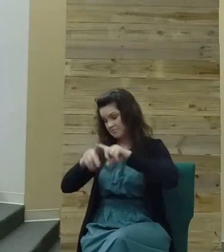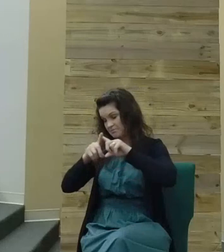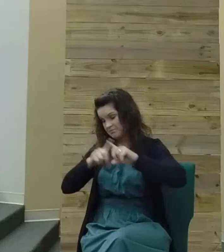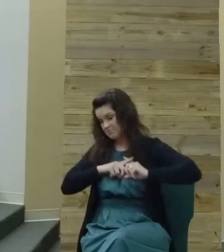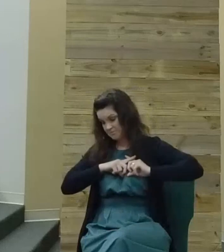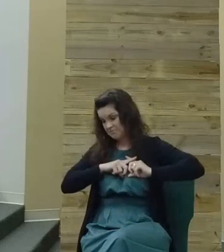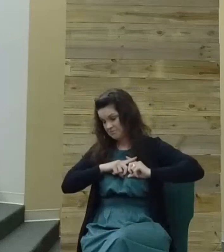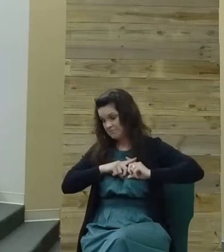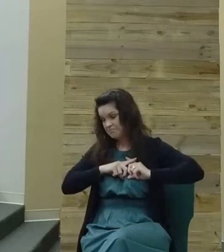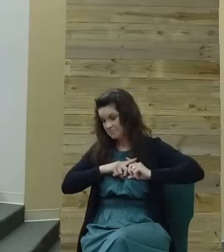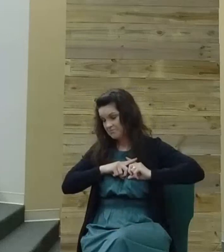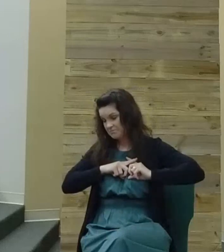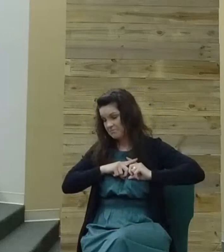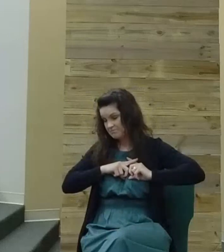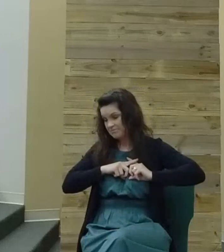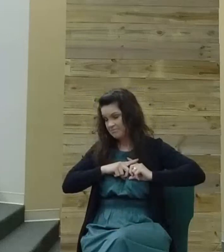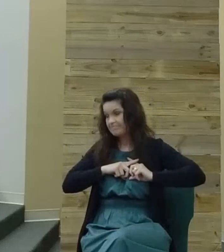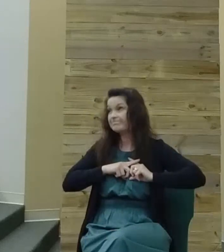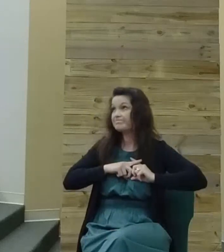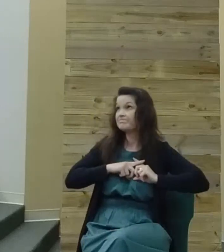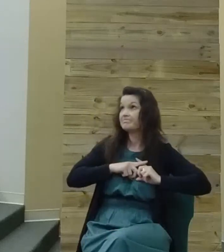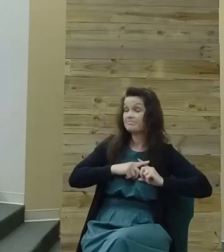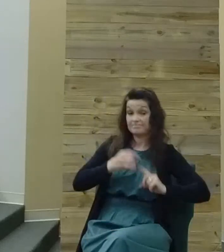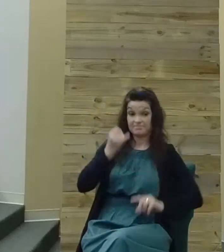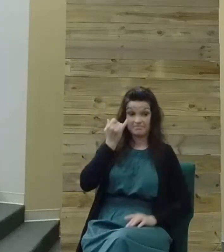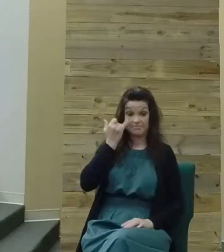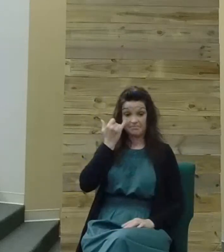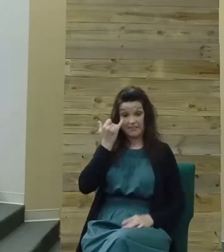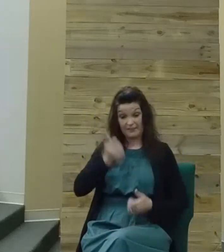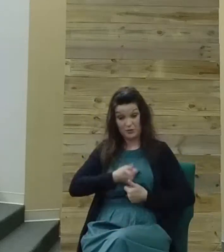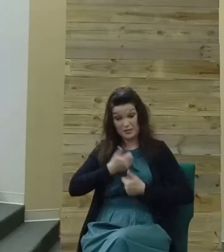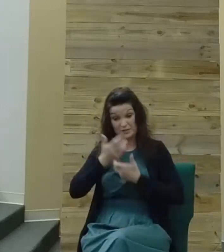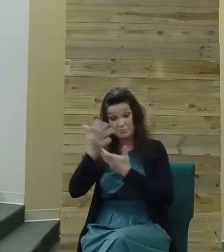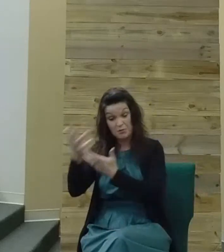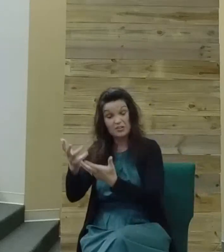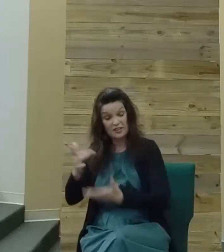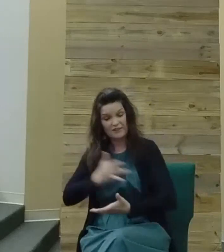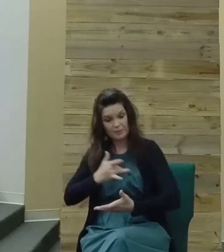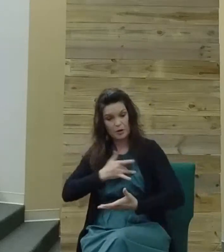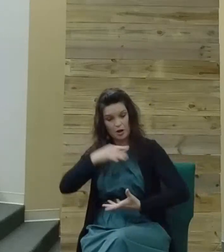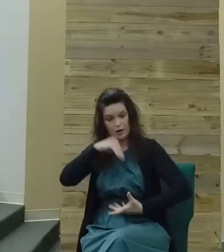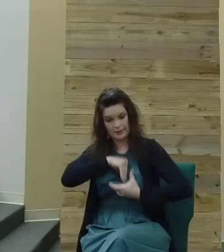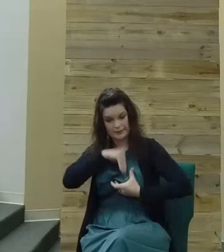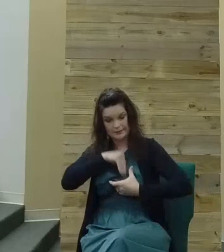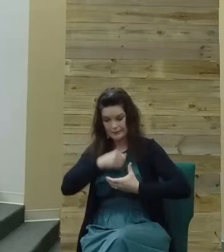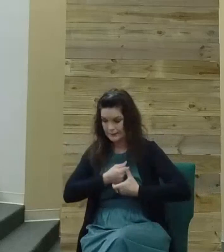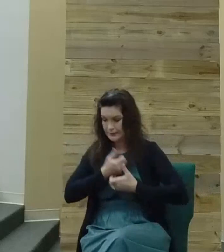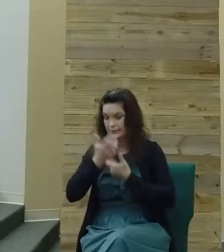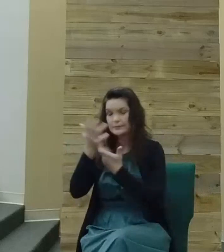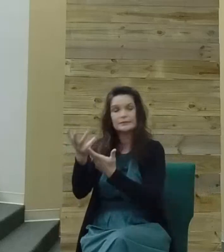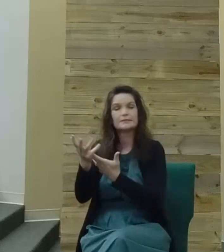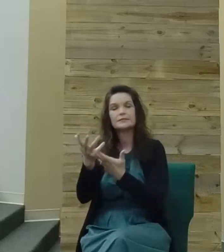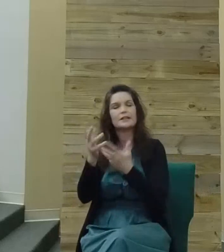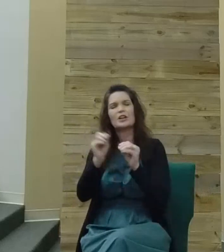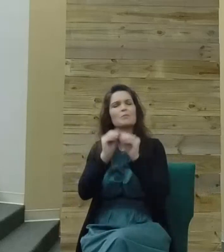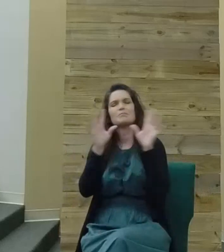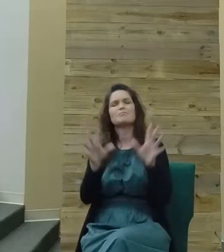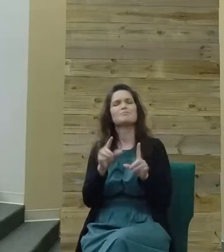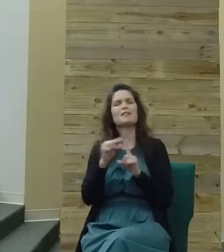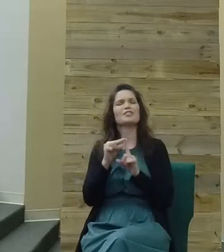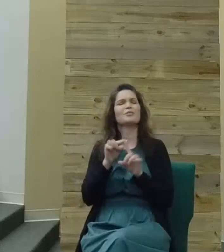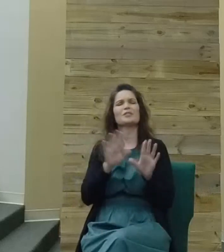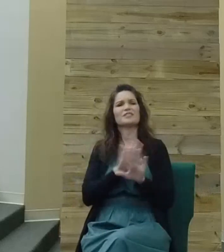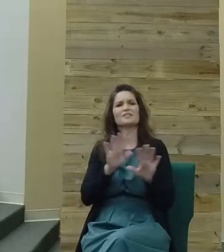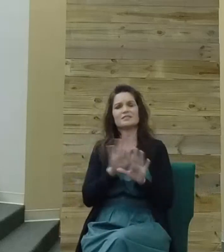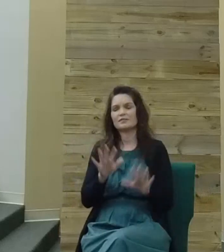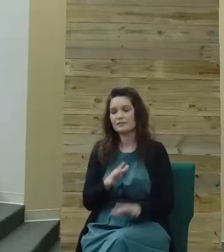God, save me. If you would express that from your heart, again, no magic